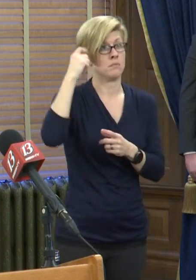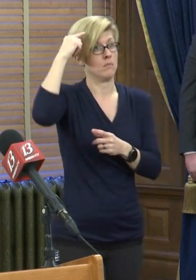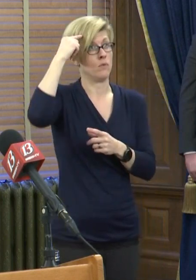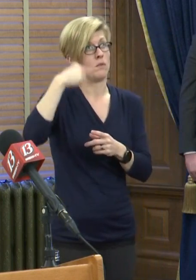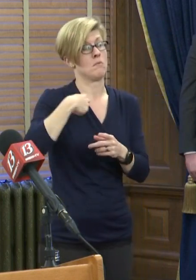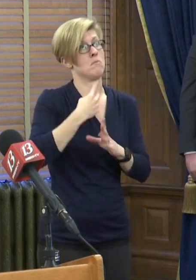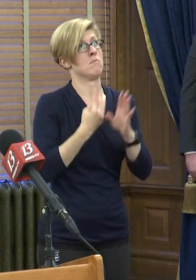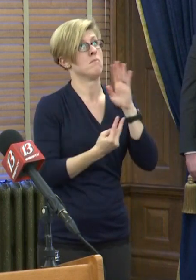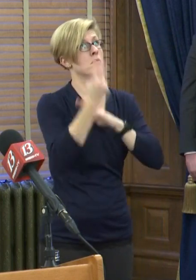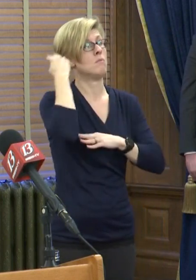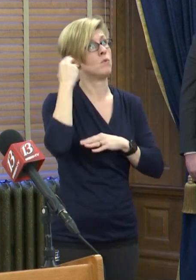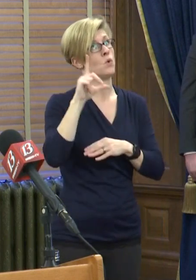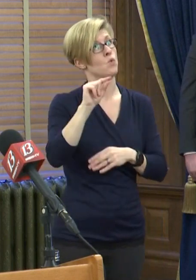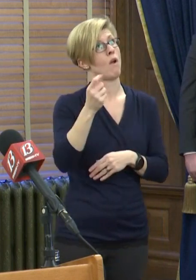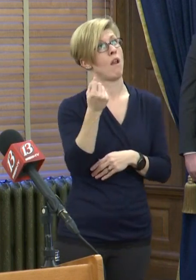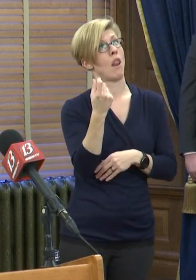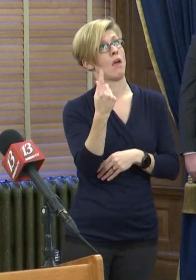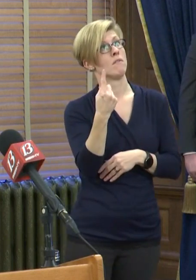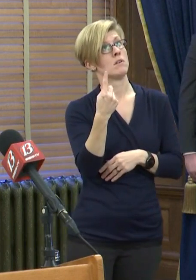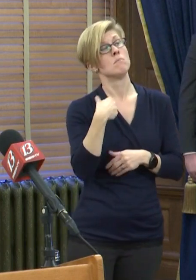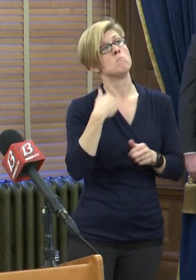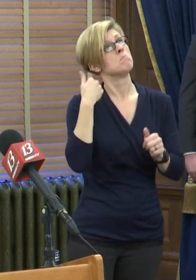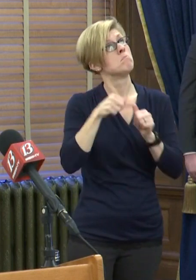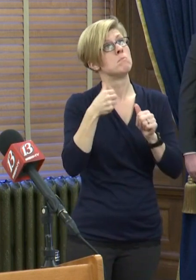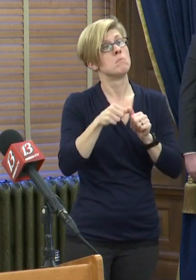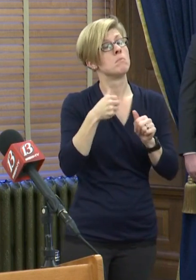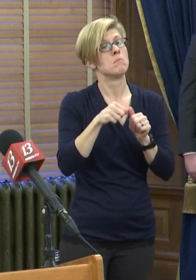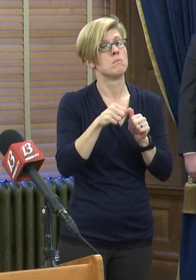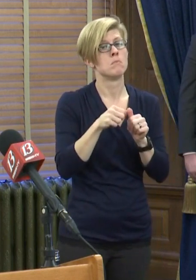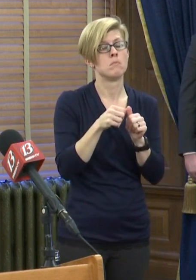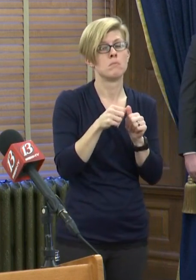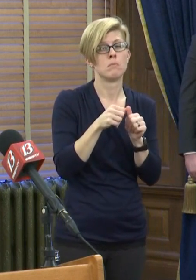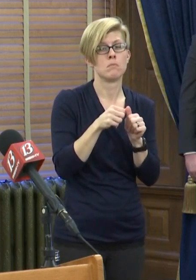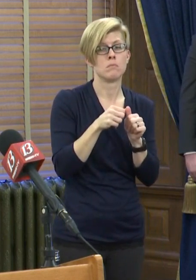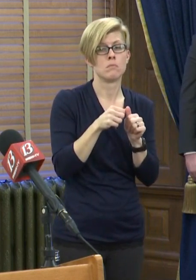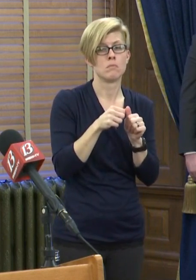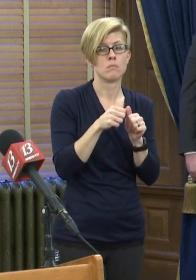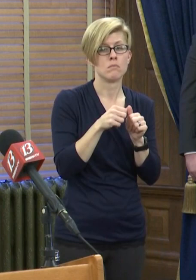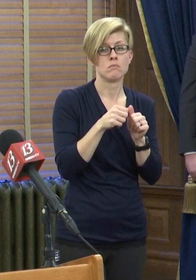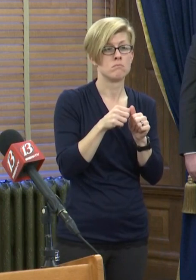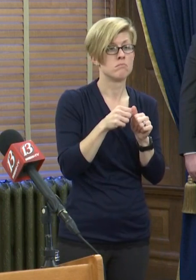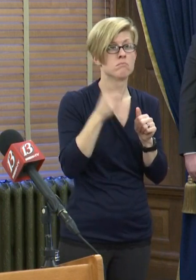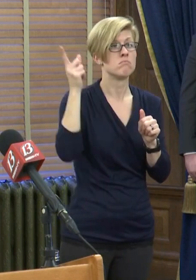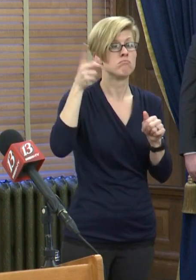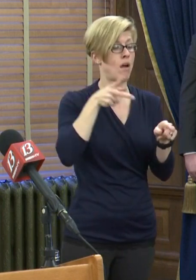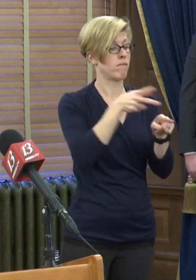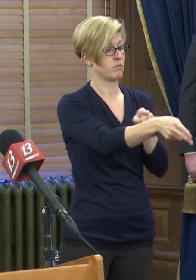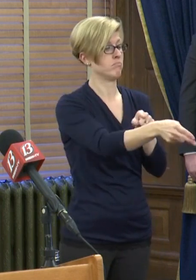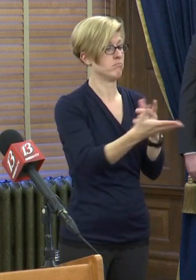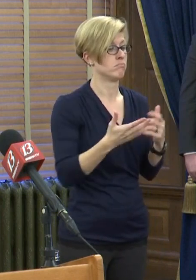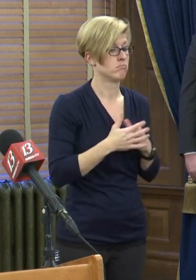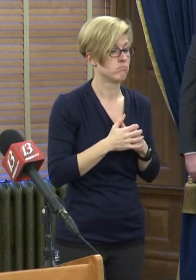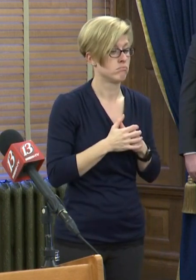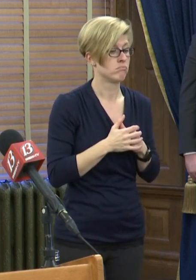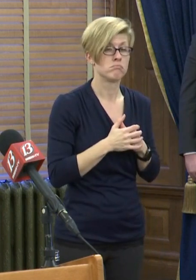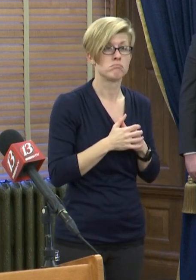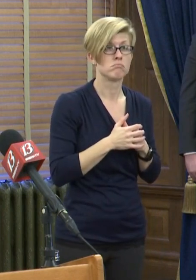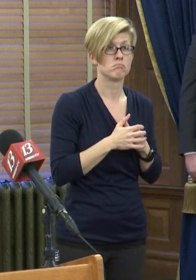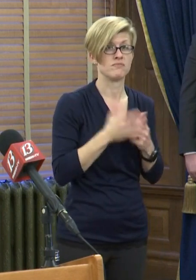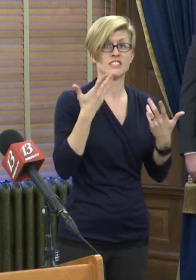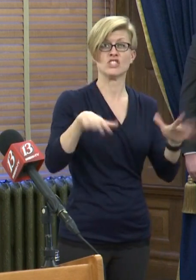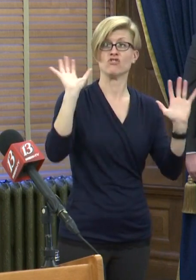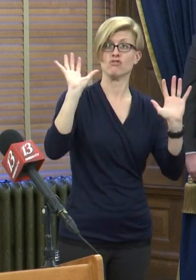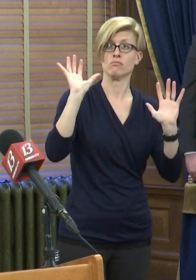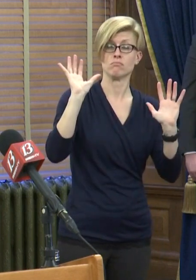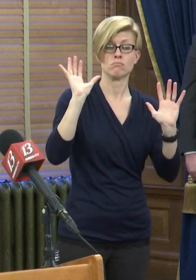in 2011 was just the off switch being flipped on and